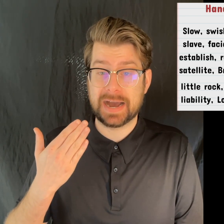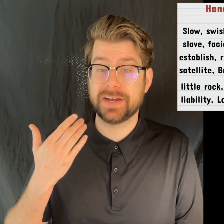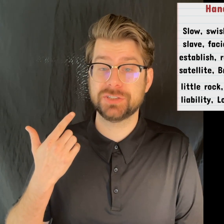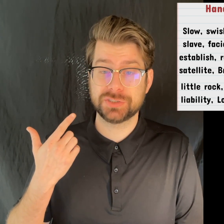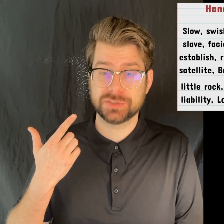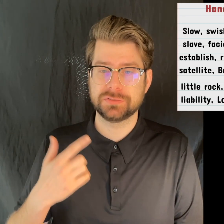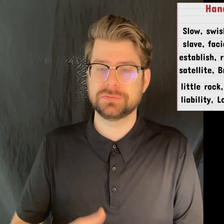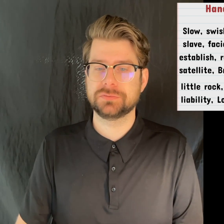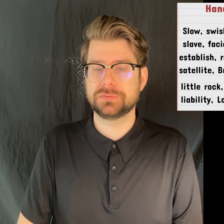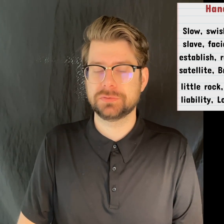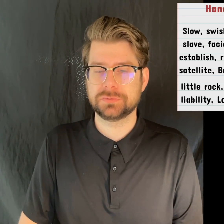Macintosh,